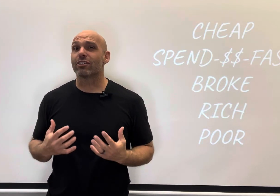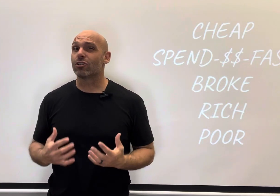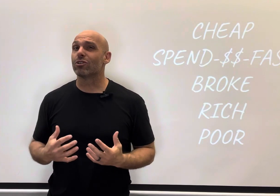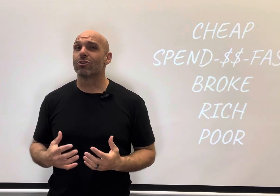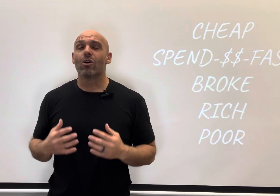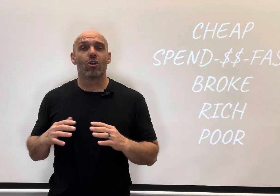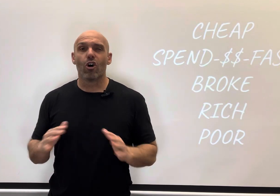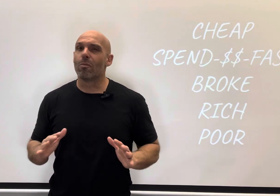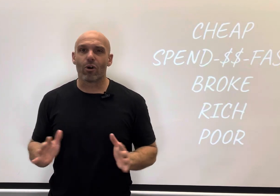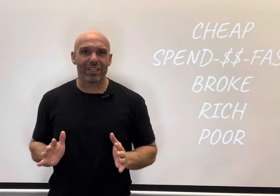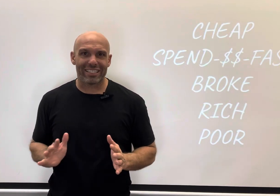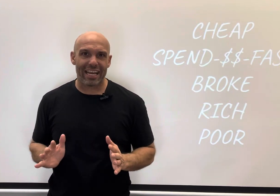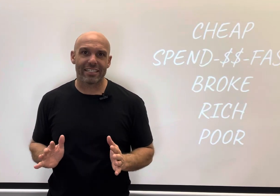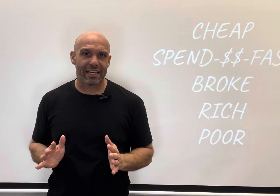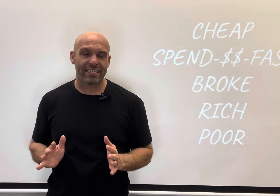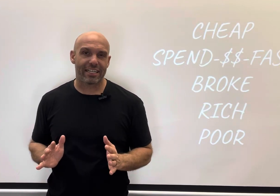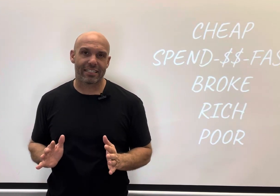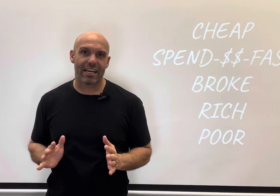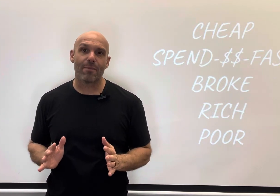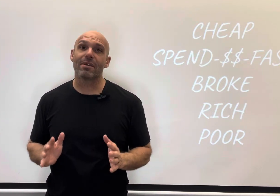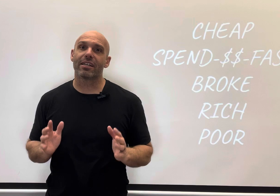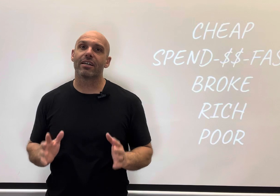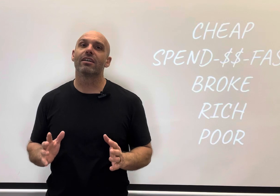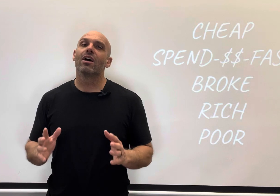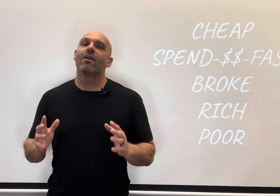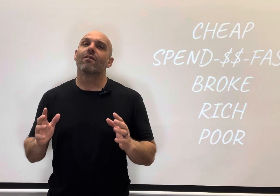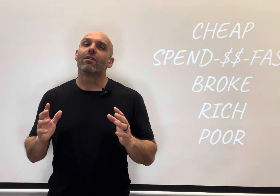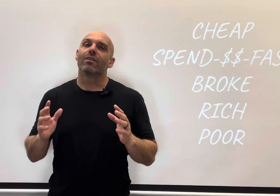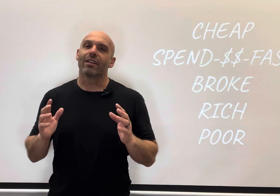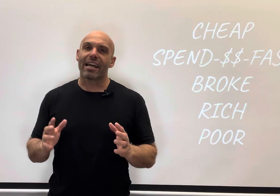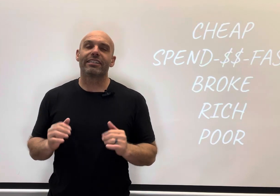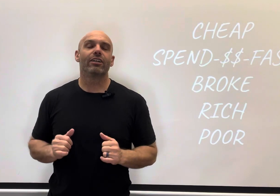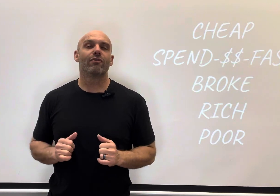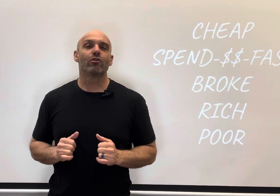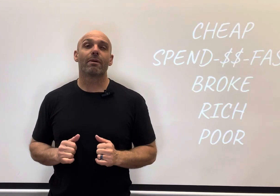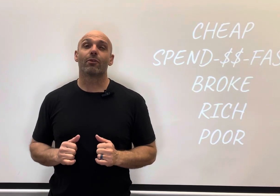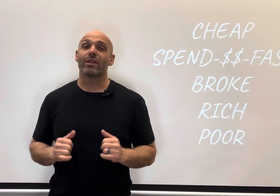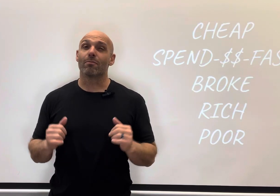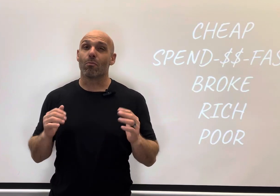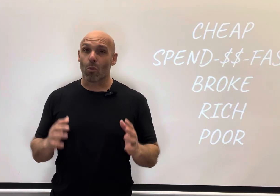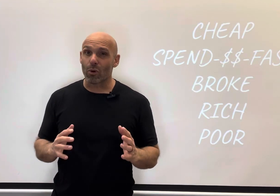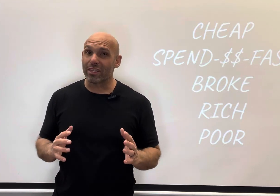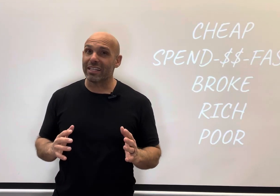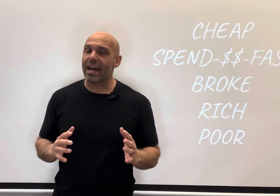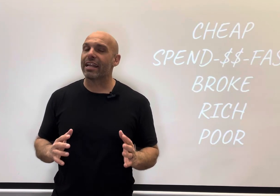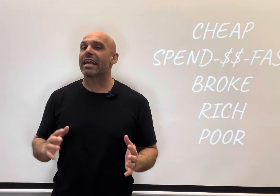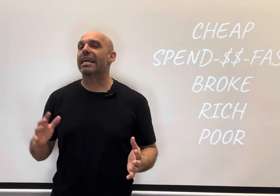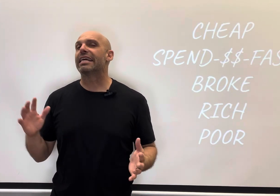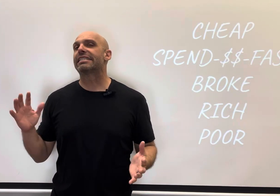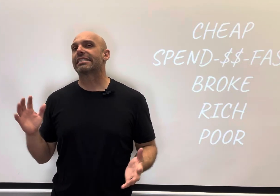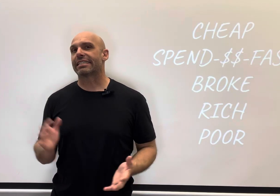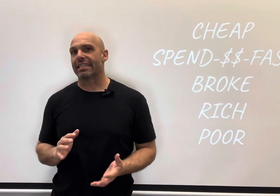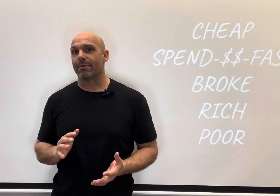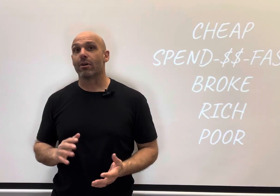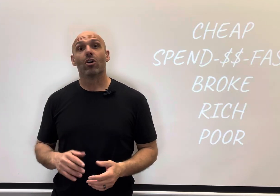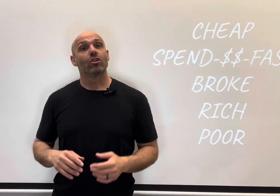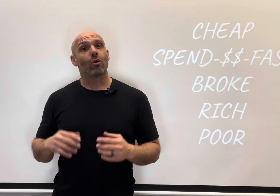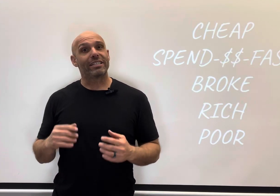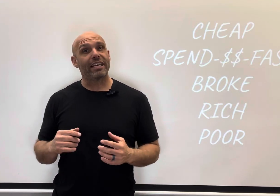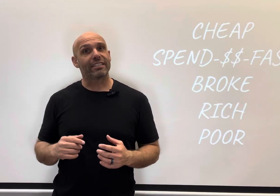do no more than 10 signs at a time because the likelihood of you remembering more than that is slim. So I take the time